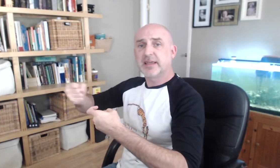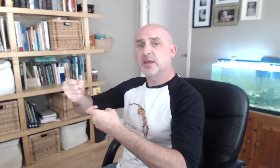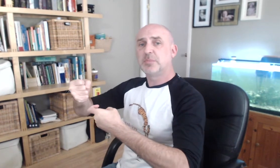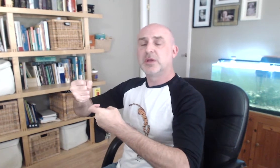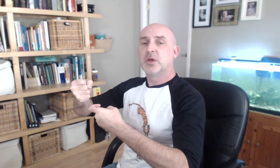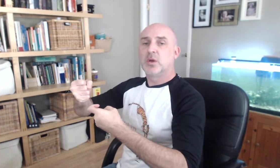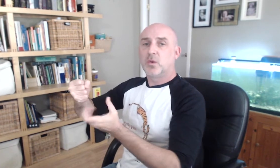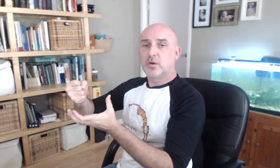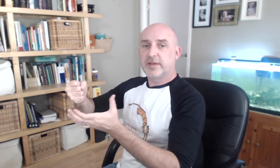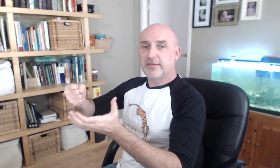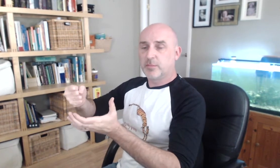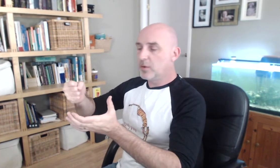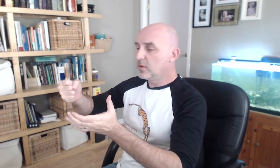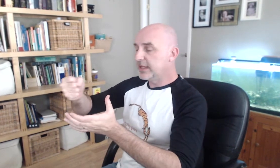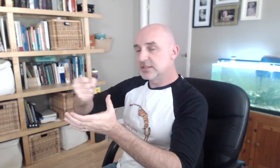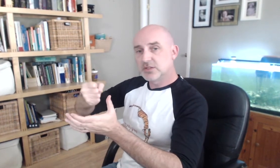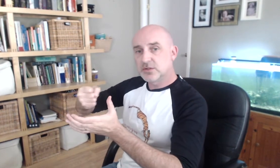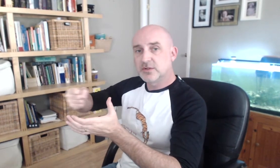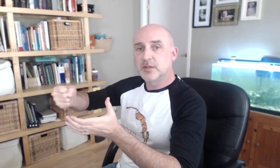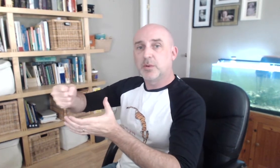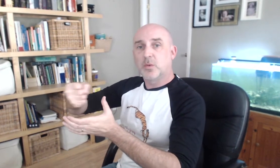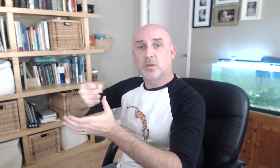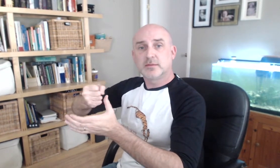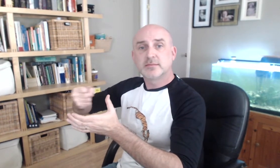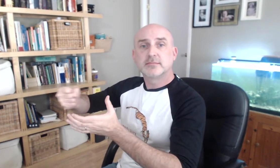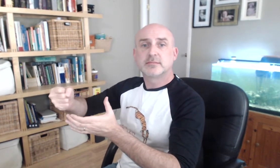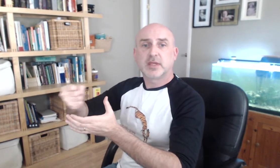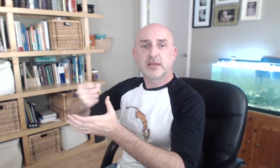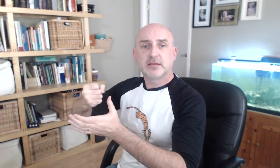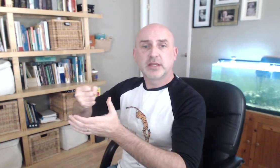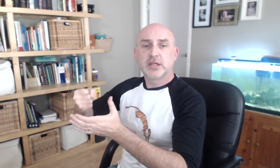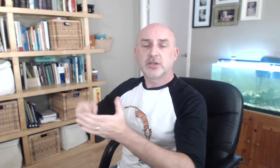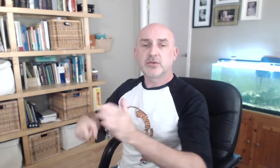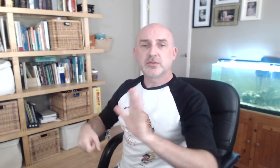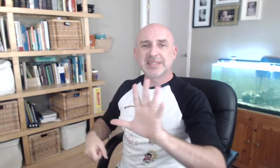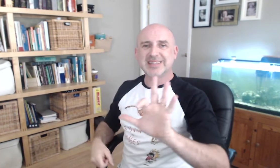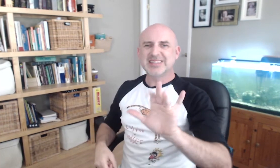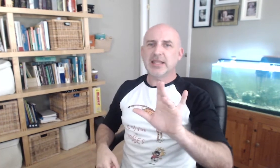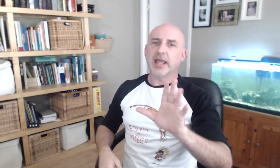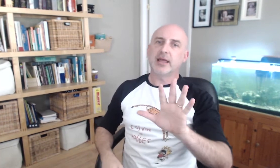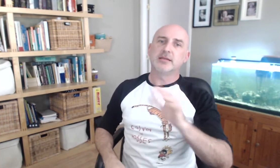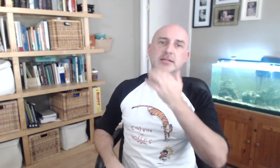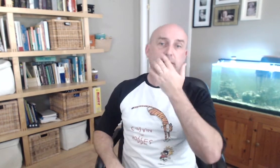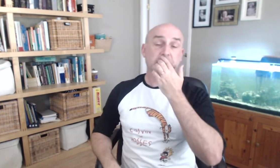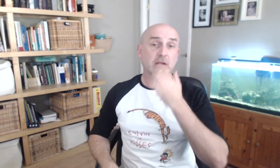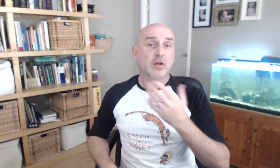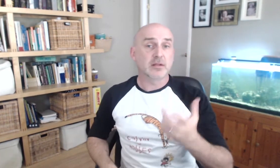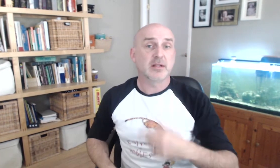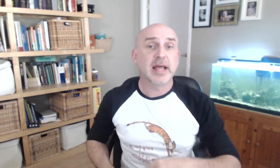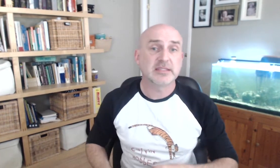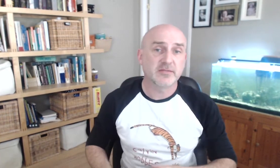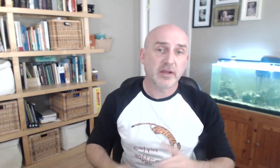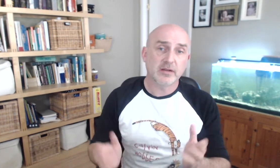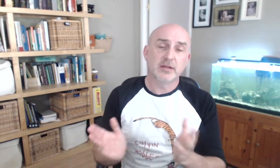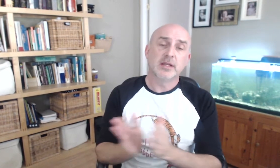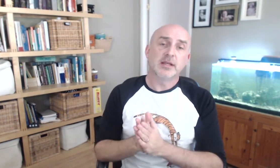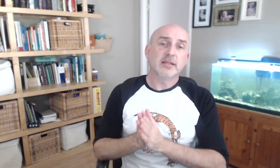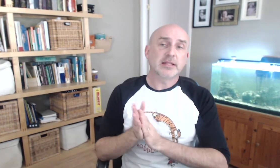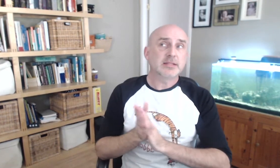cup, or if I have a bowl, I could stir in the bowl. Okay, you're using this hand as something called a classifier. That's coming